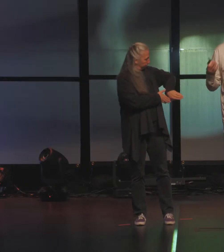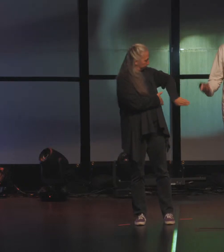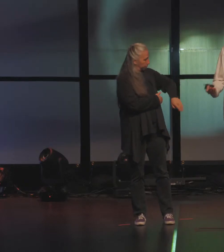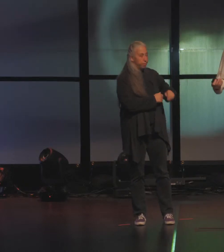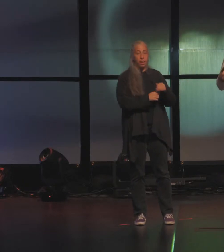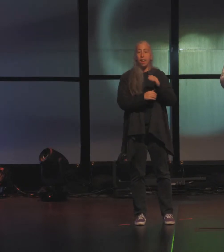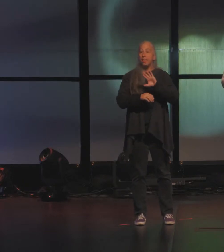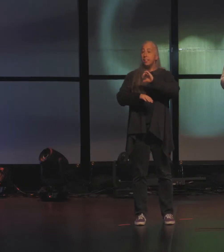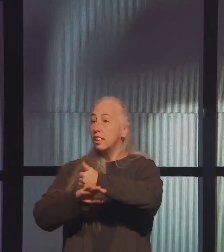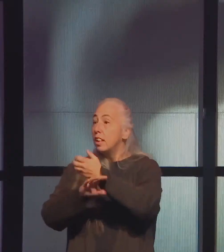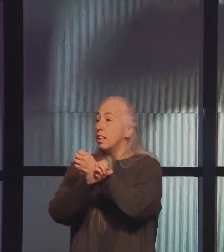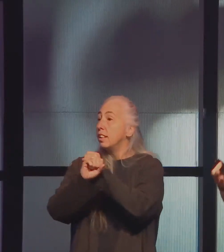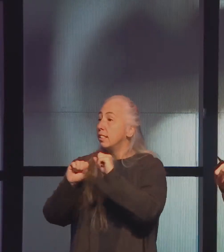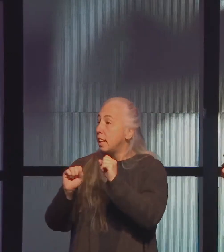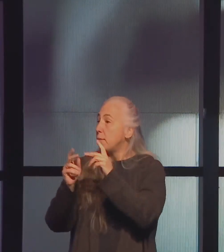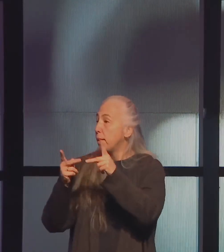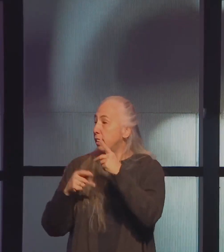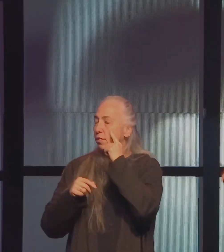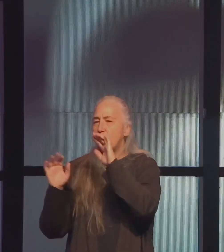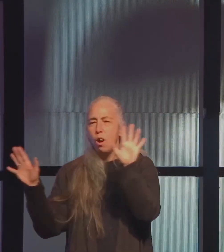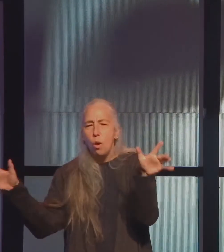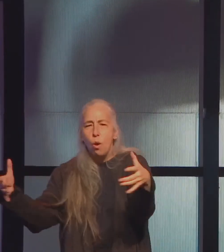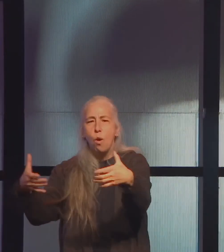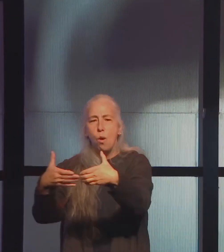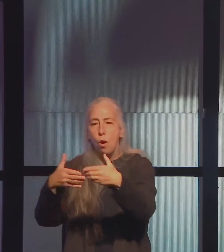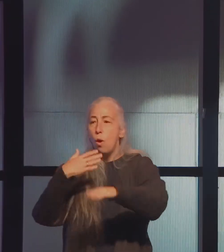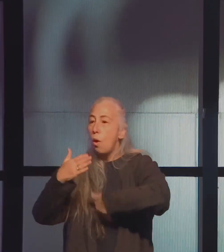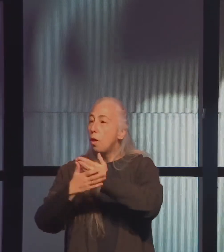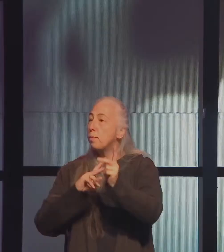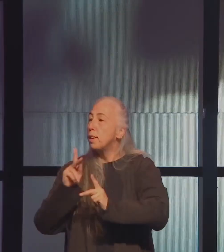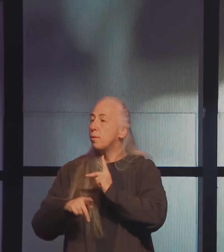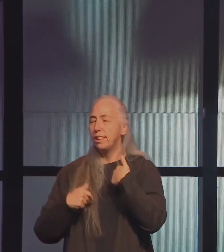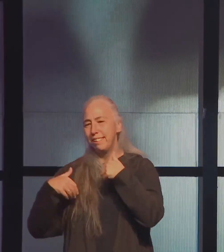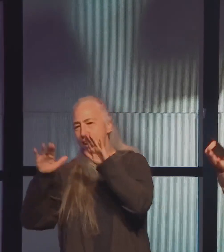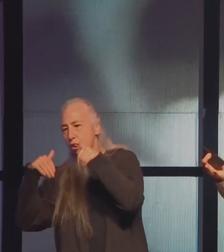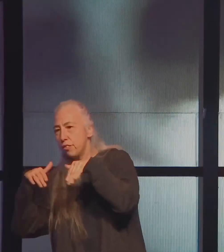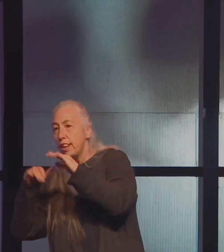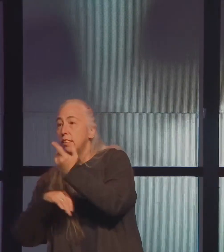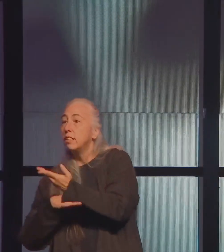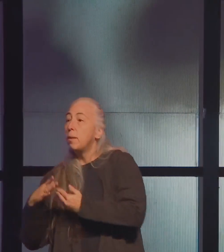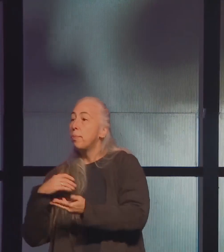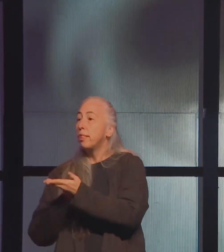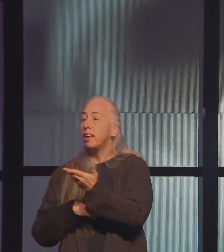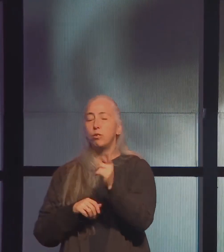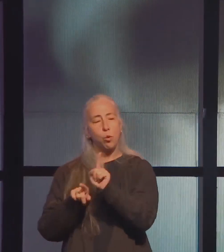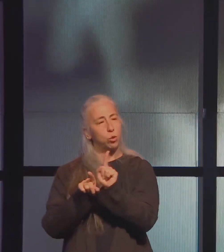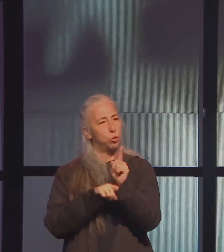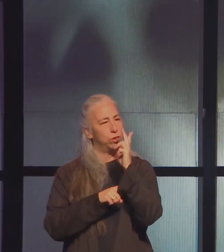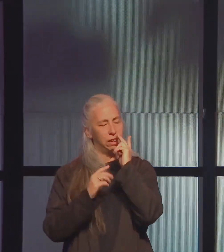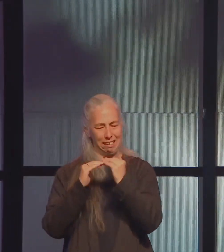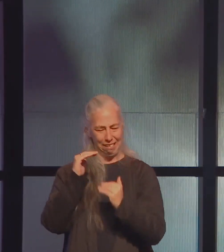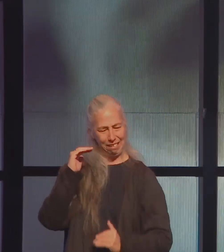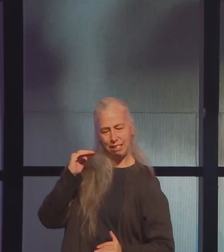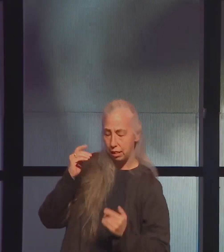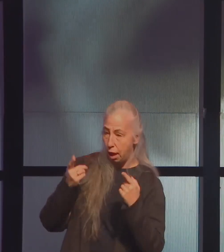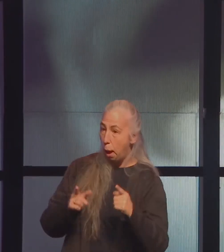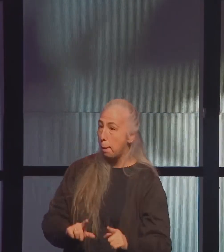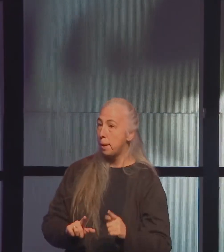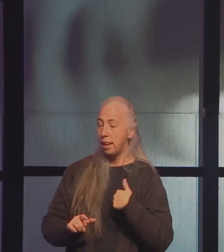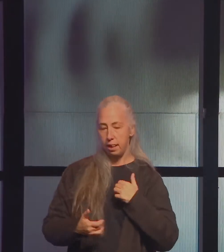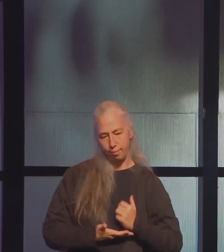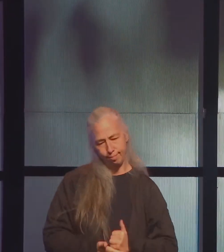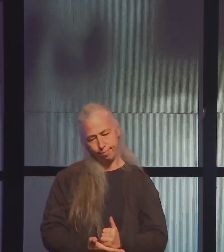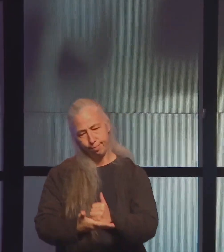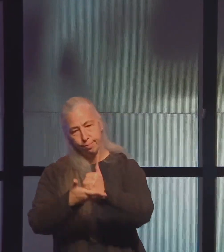for everyone else, and we give of ourselves, and we make those sacrifices, and we recognize the injustices in our world. And so that's what